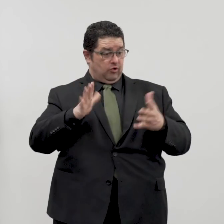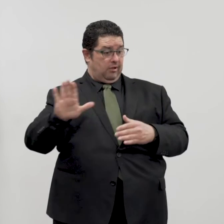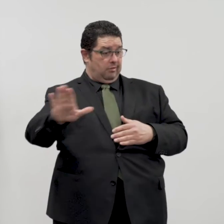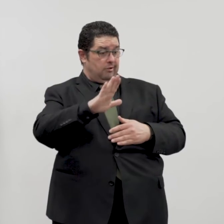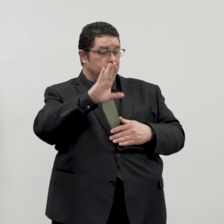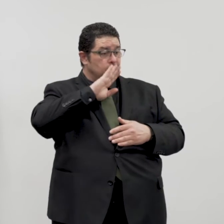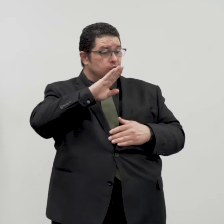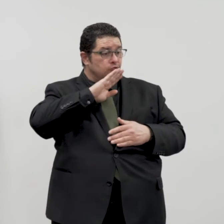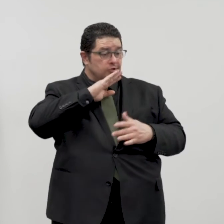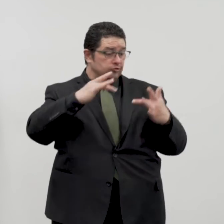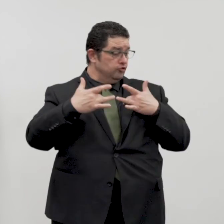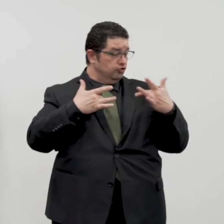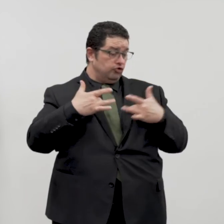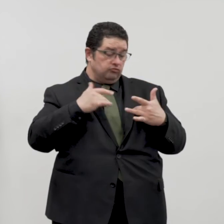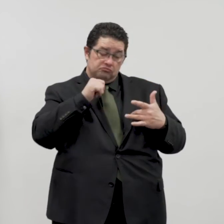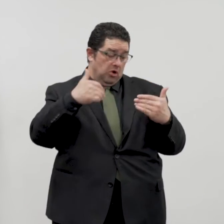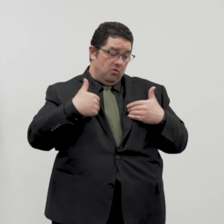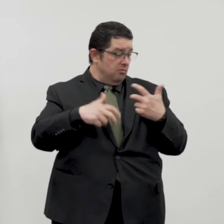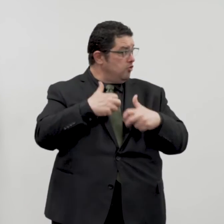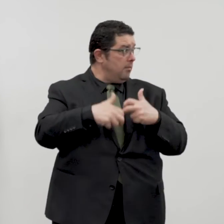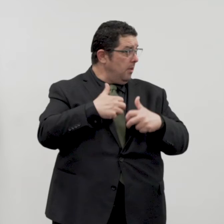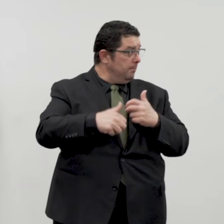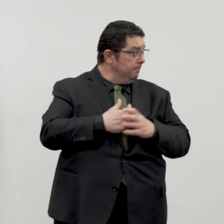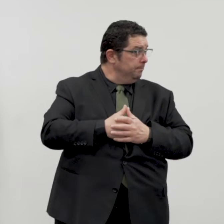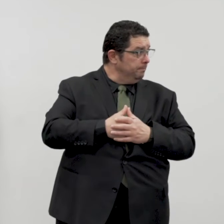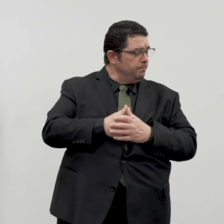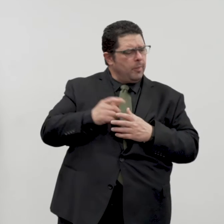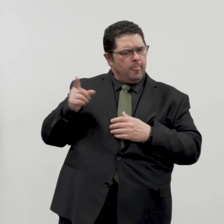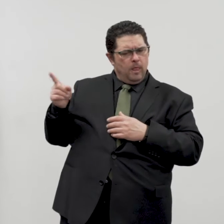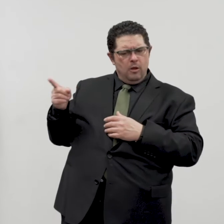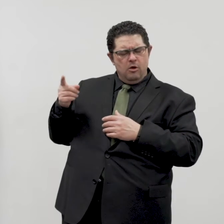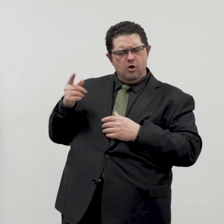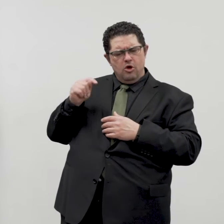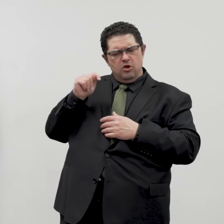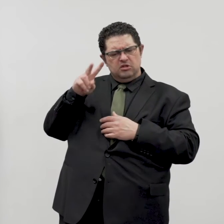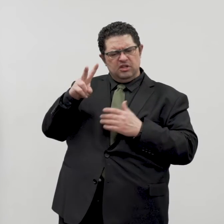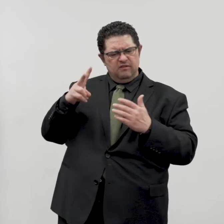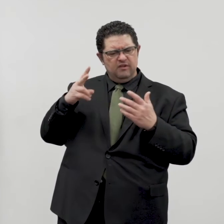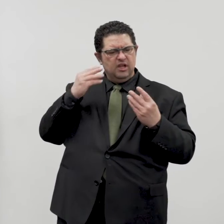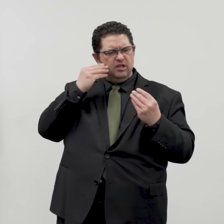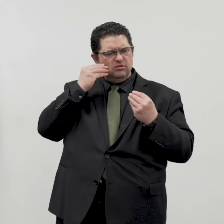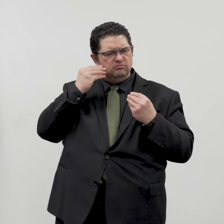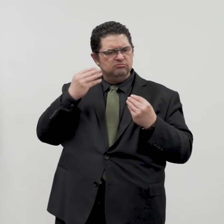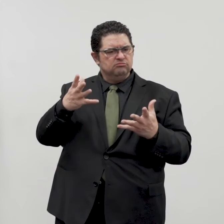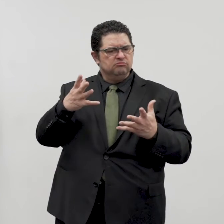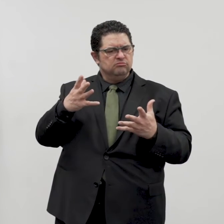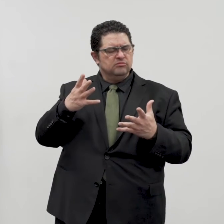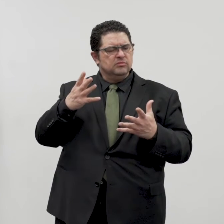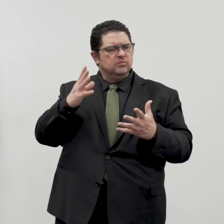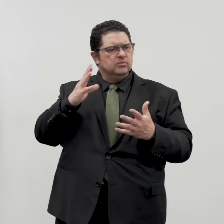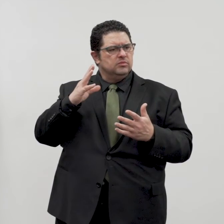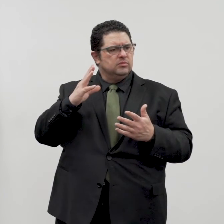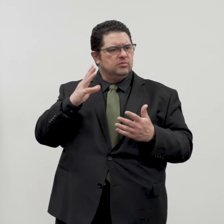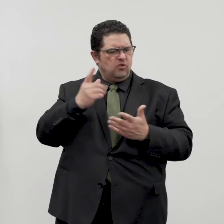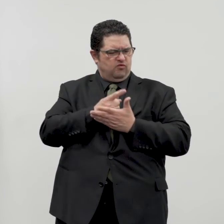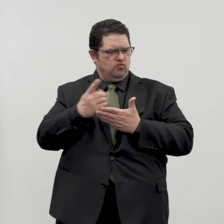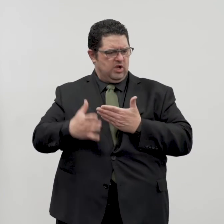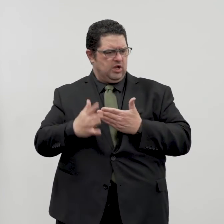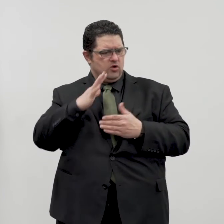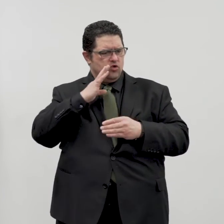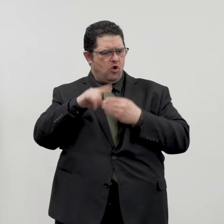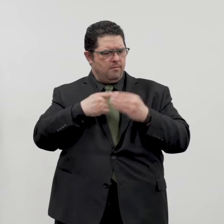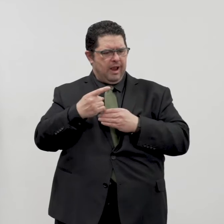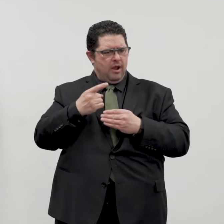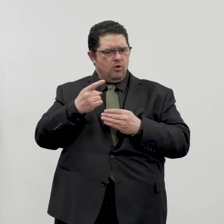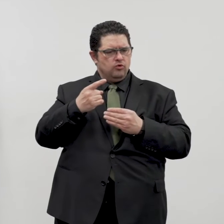problem with it. There were media reports over the weekend about looks like there's an agreement to move forward on some of the CARES